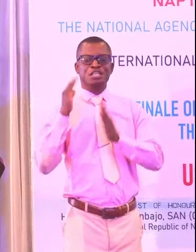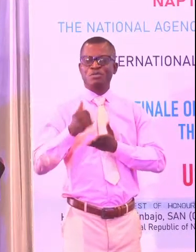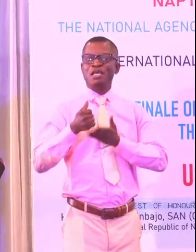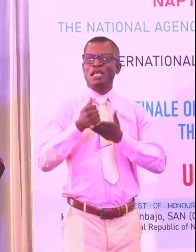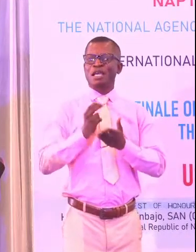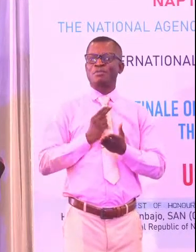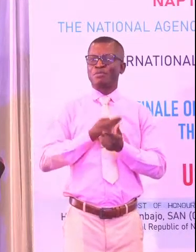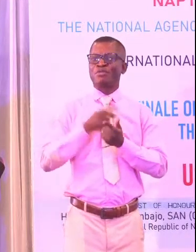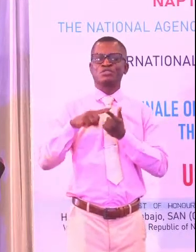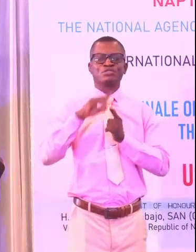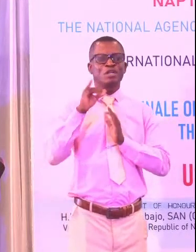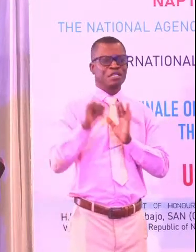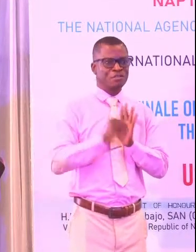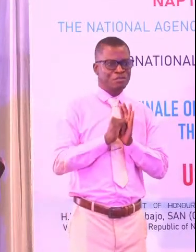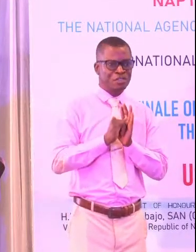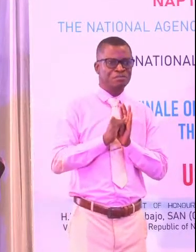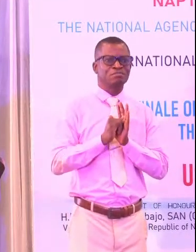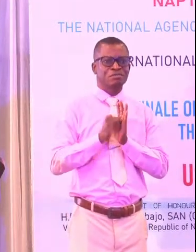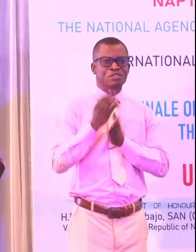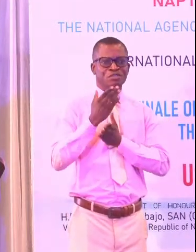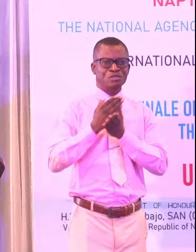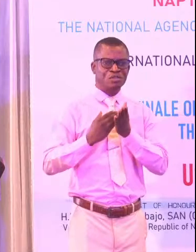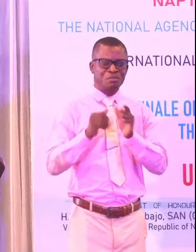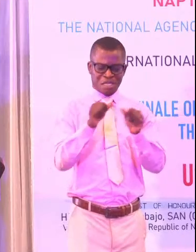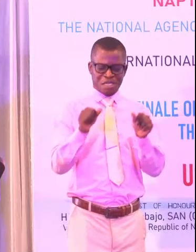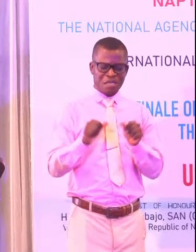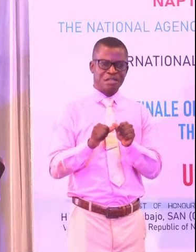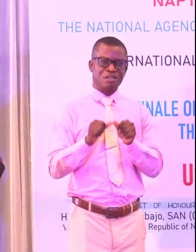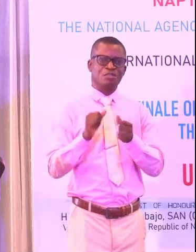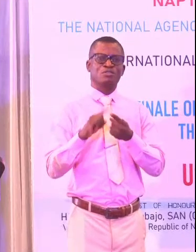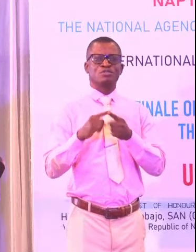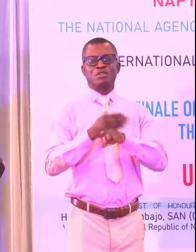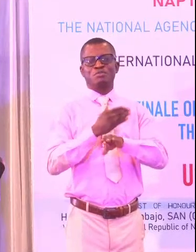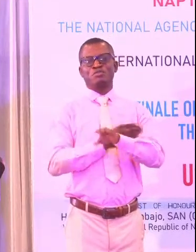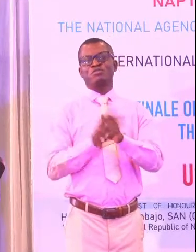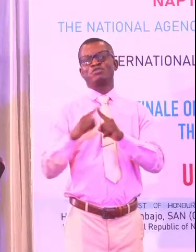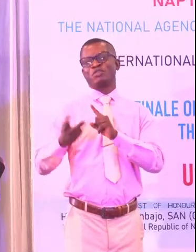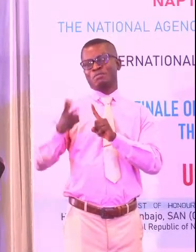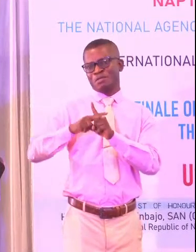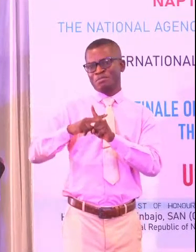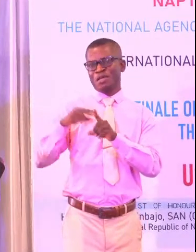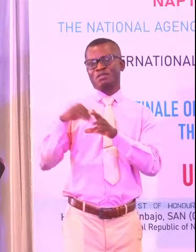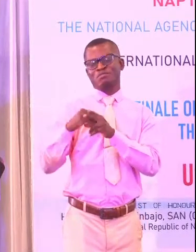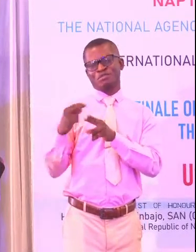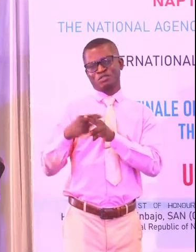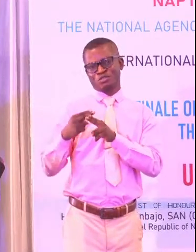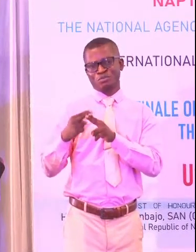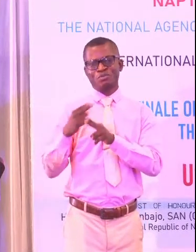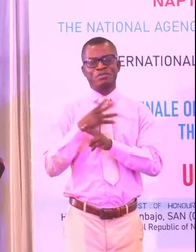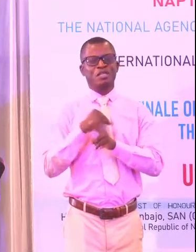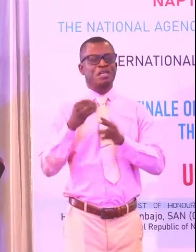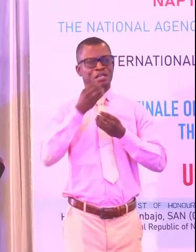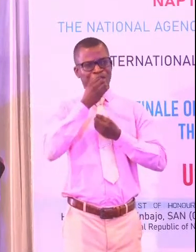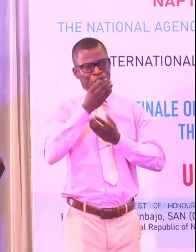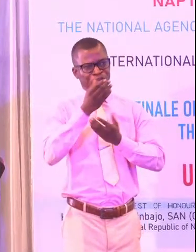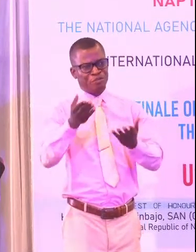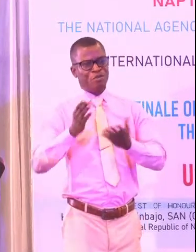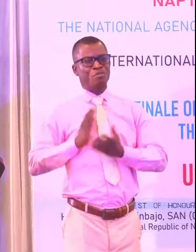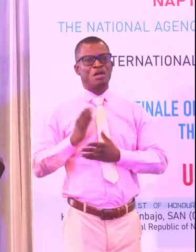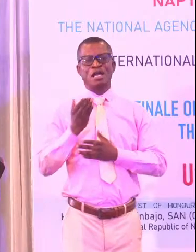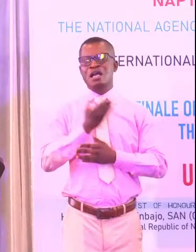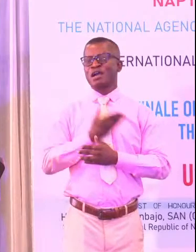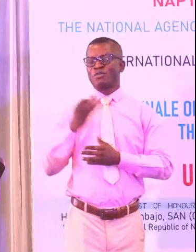identify improvement initiatives which we can implement in the short term and inform our future